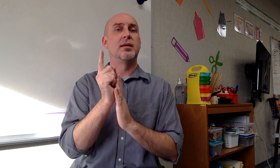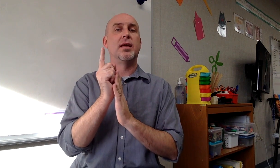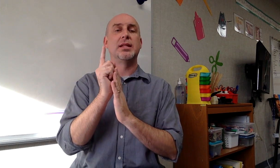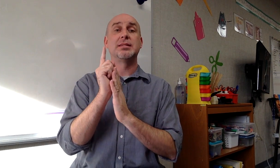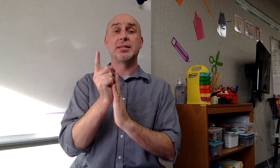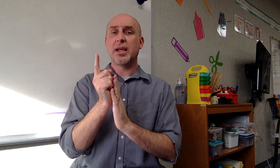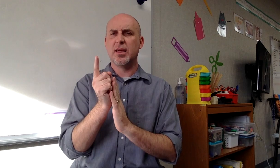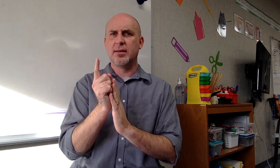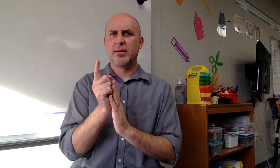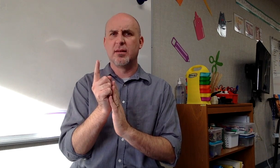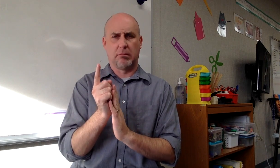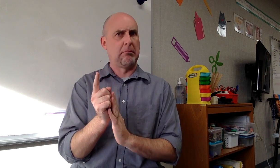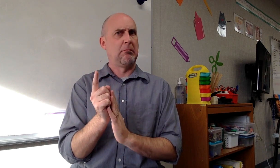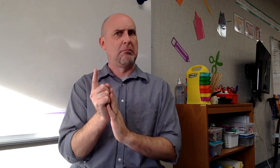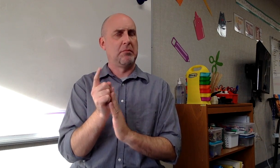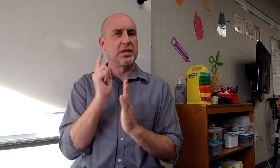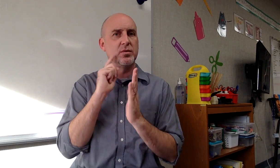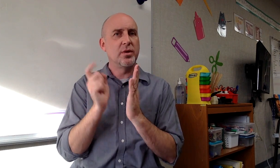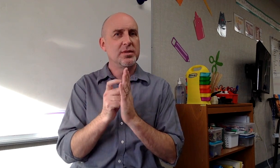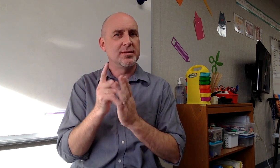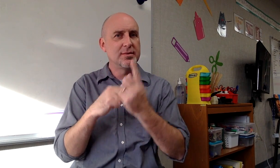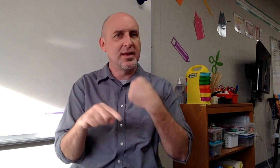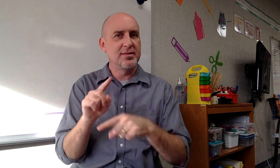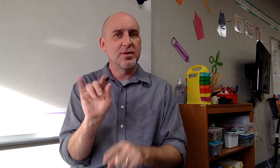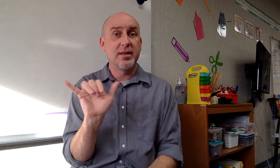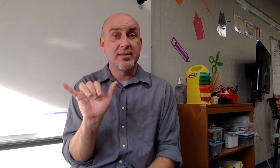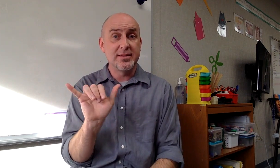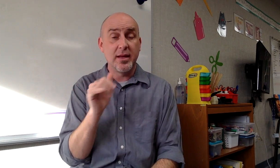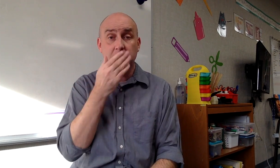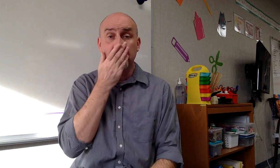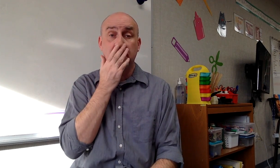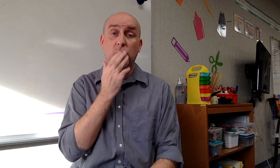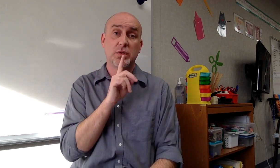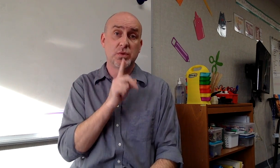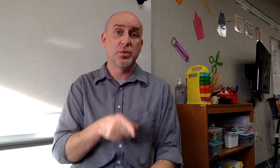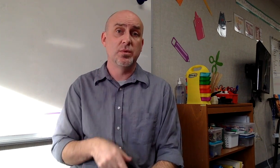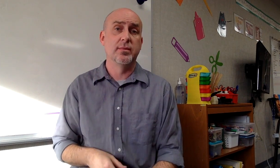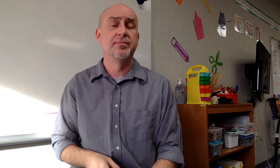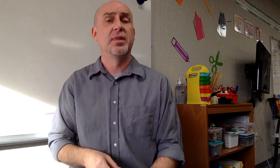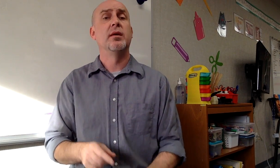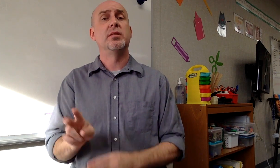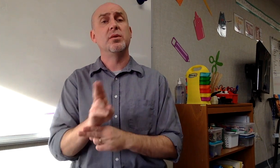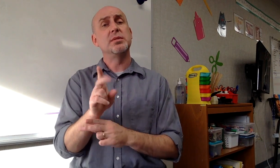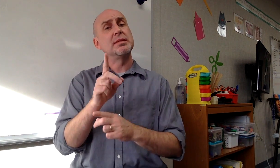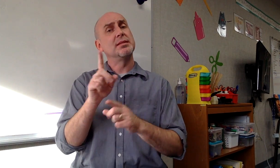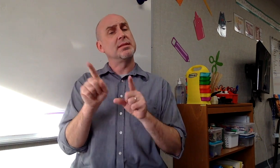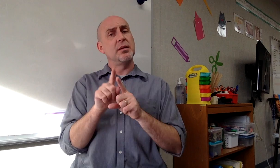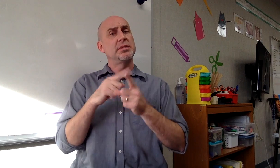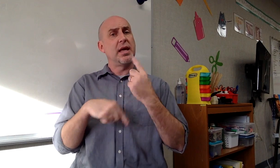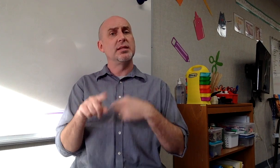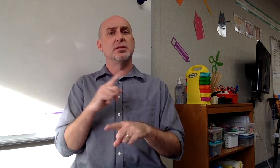and second. Did you notice the signs are kind of the same? Well, it's true. They use the same signs, and